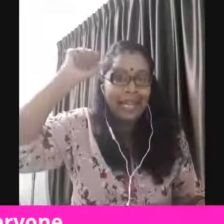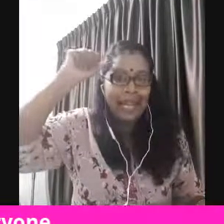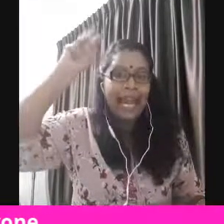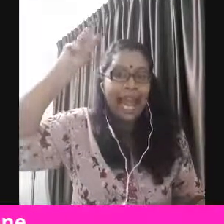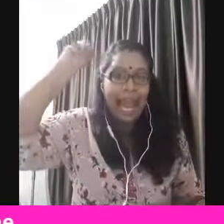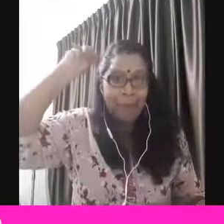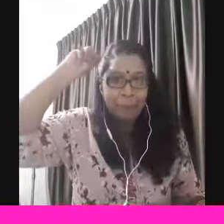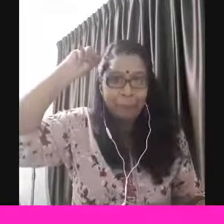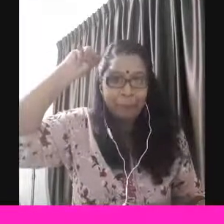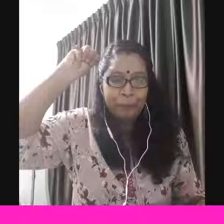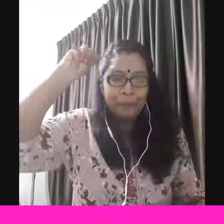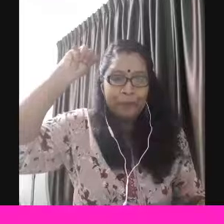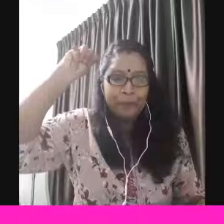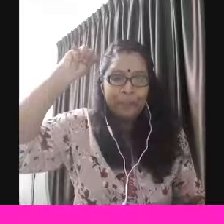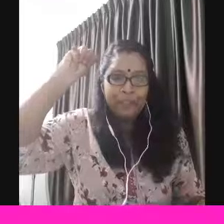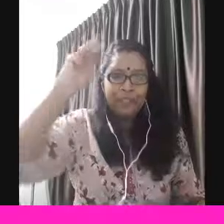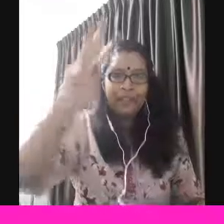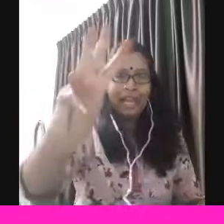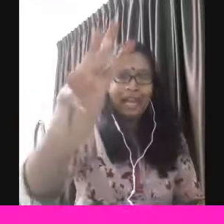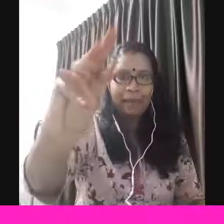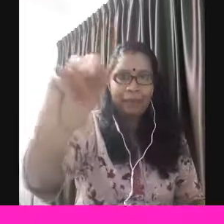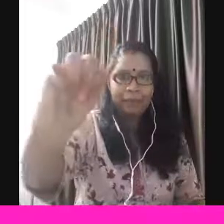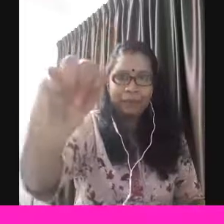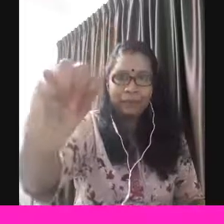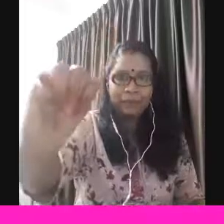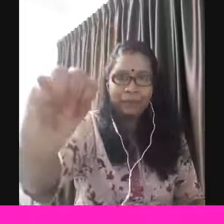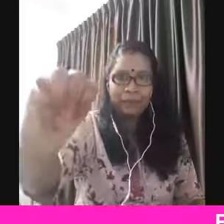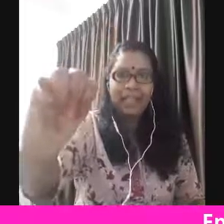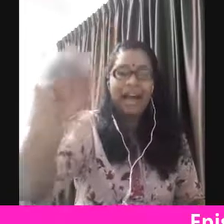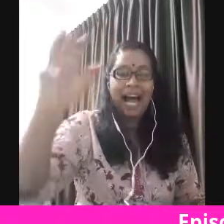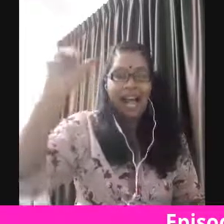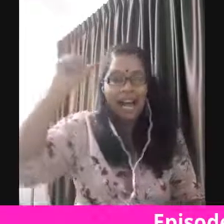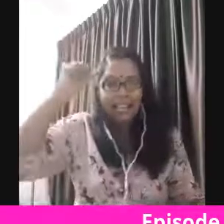Amin. A-M. M. M.